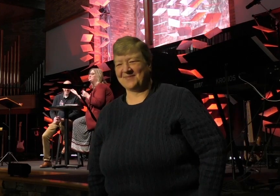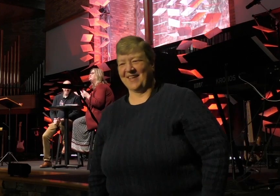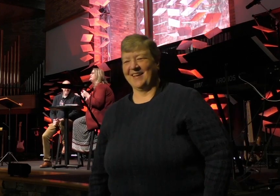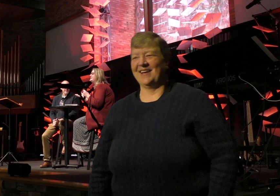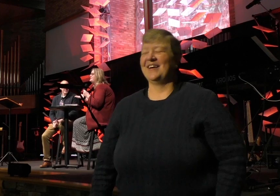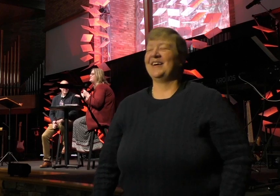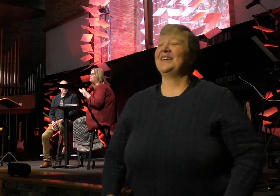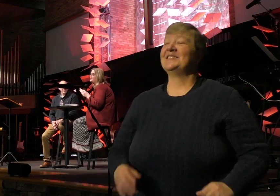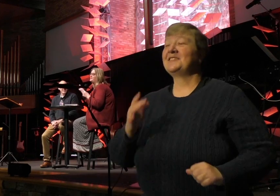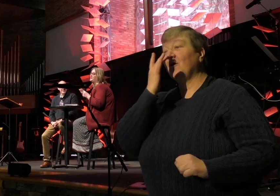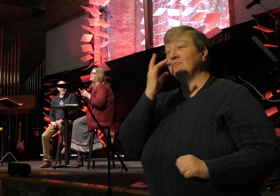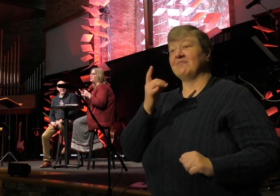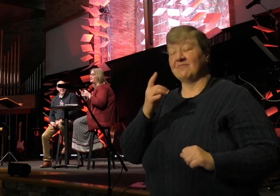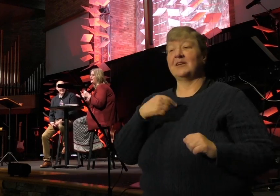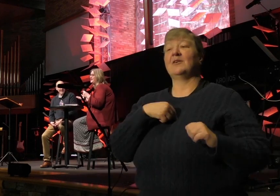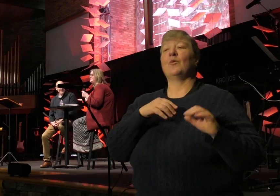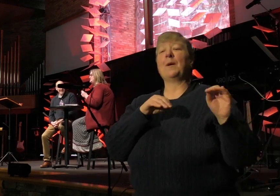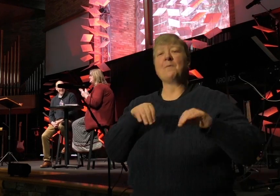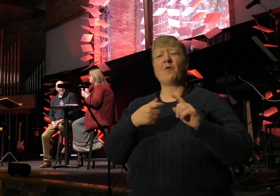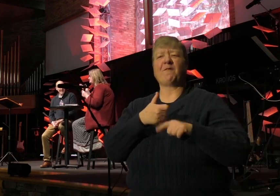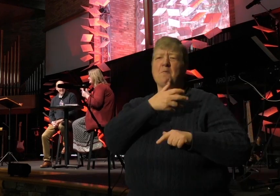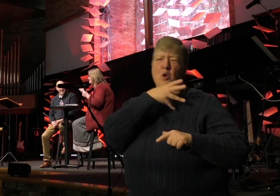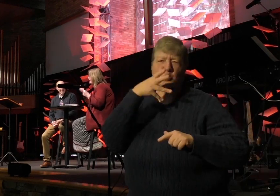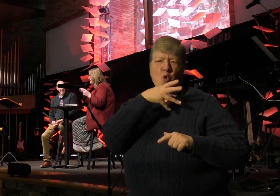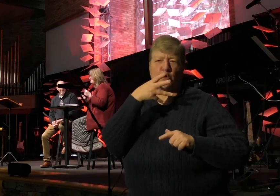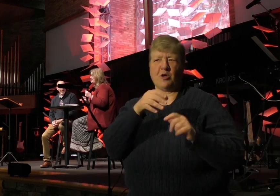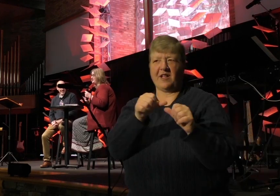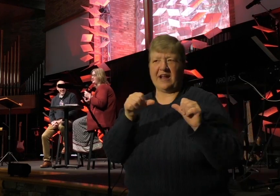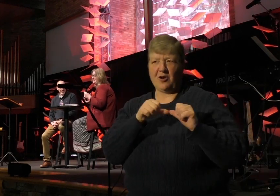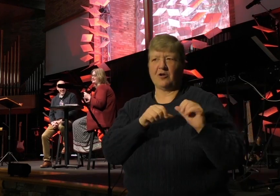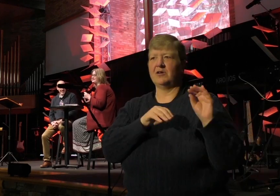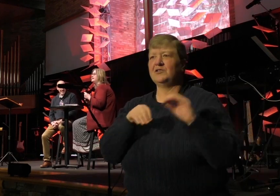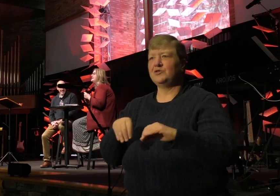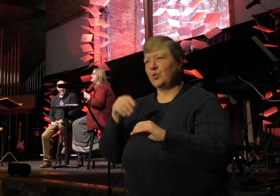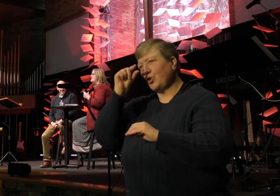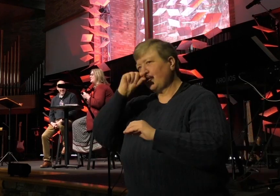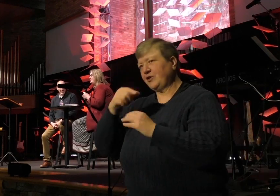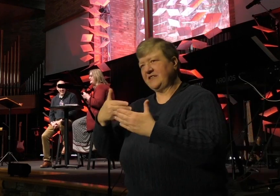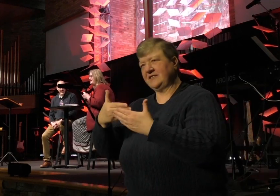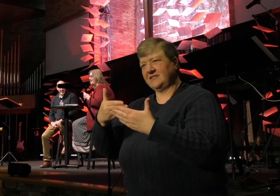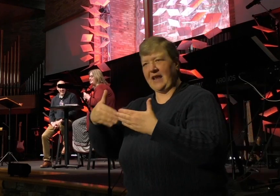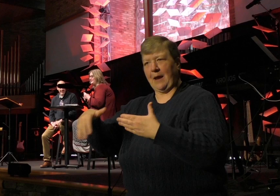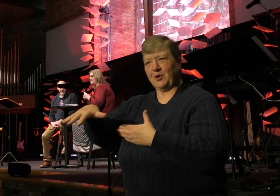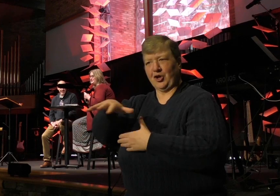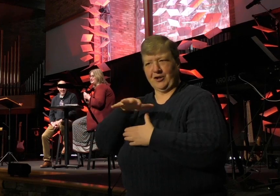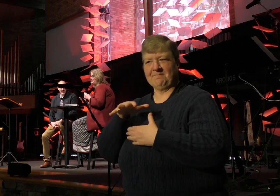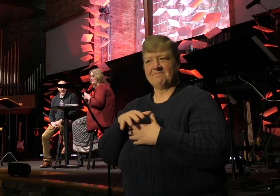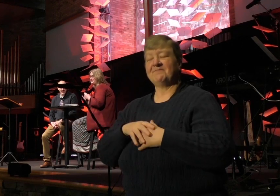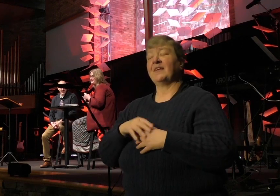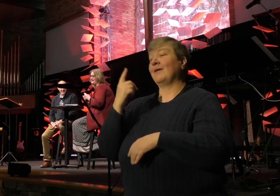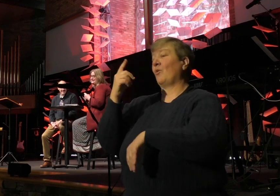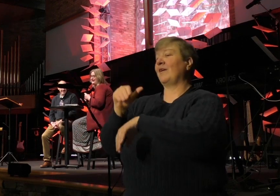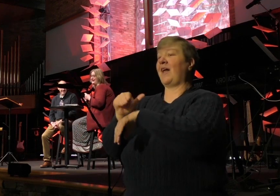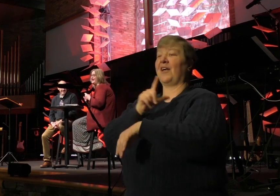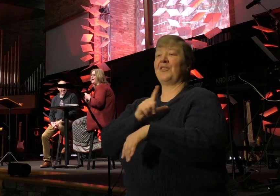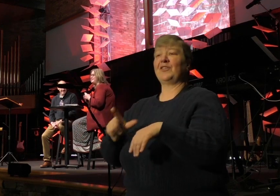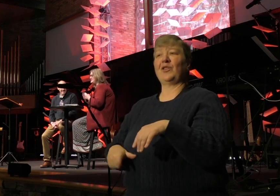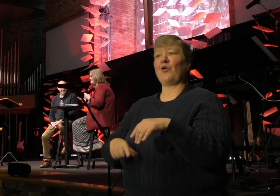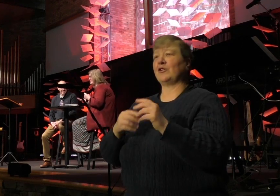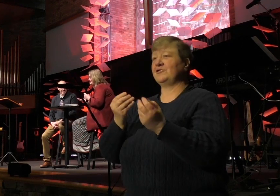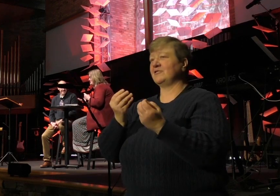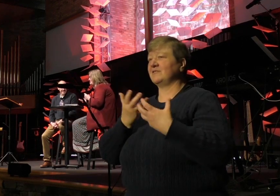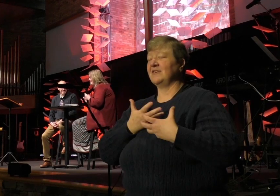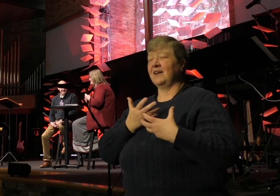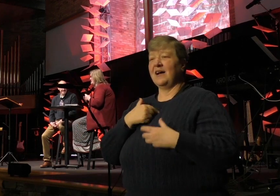So interestingly, we moved from a very rural area to a neighborhood in Greece. And one night, the Lord just spoke to me, and he said,